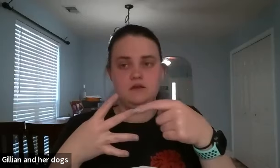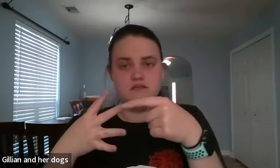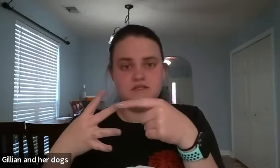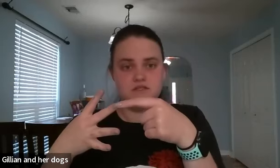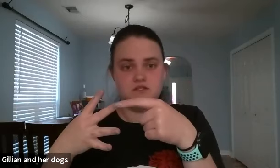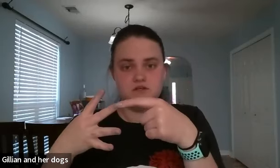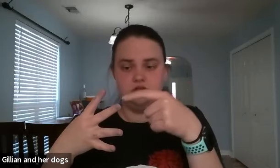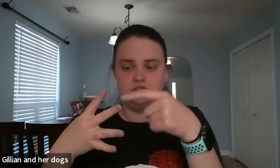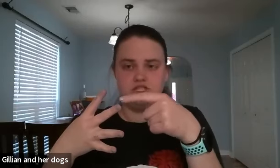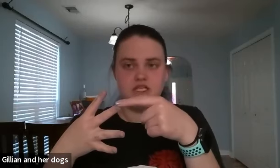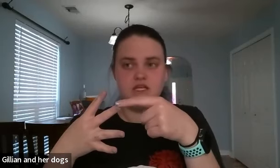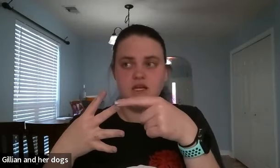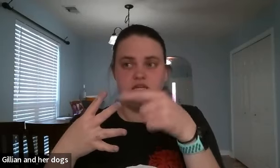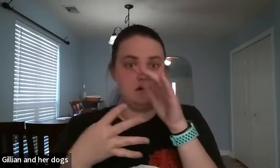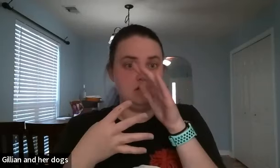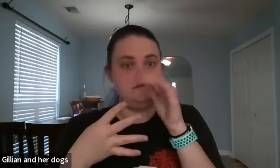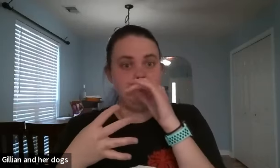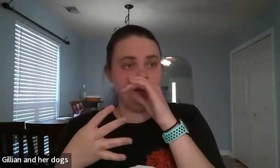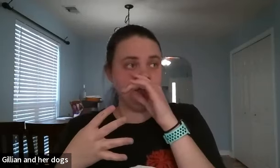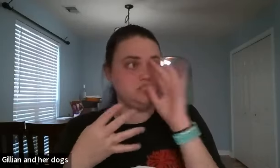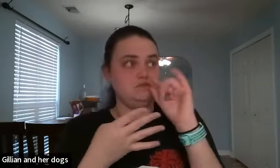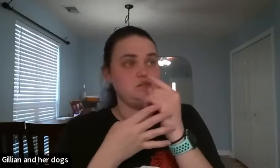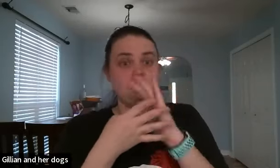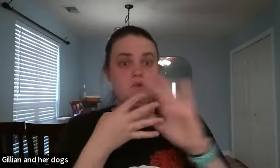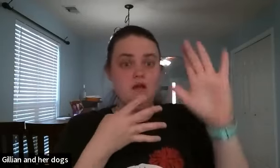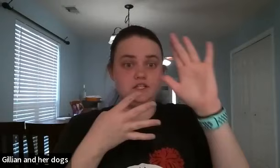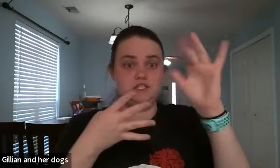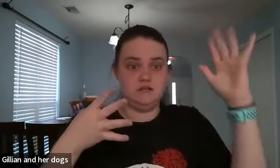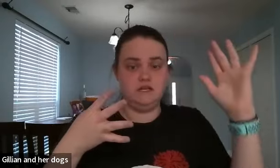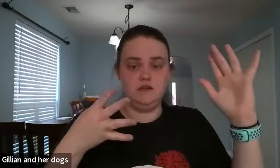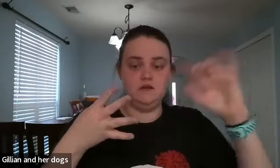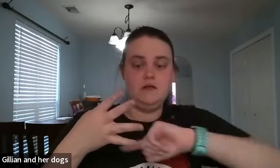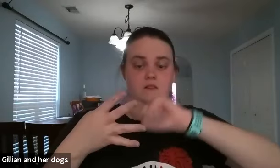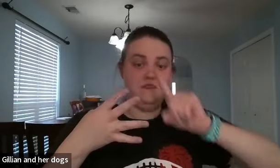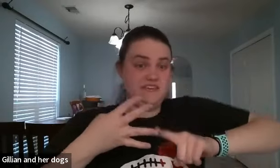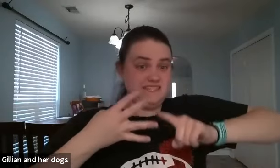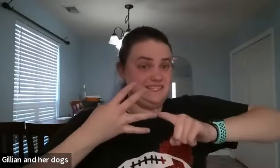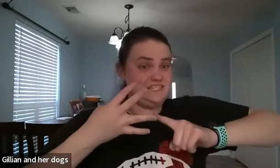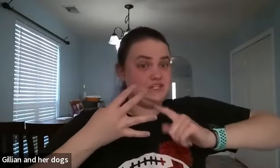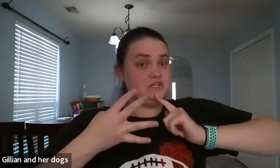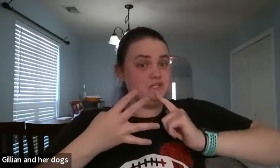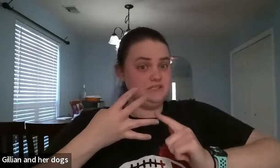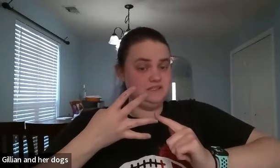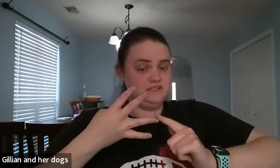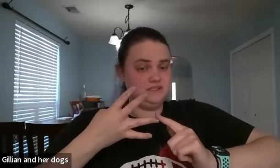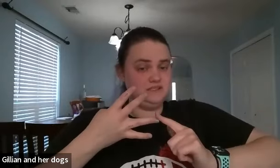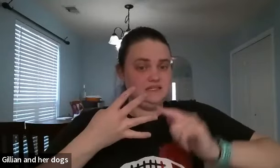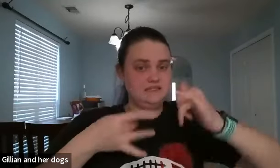this sister, she is off. She's graduated from college. She's already here. This sister is still